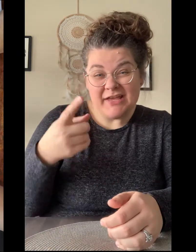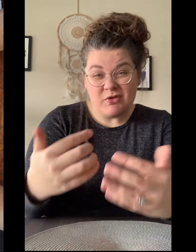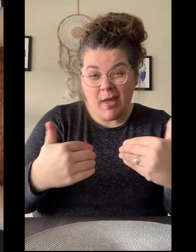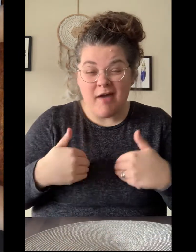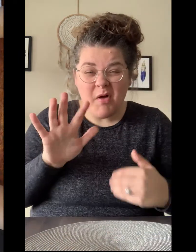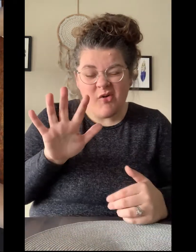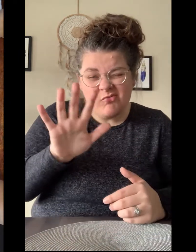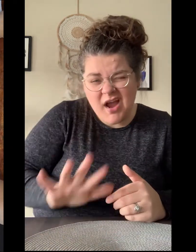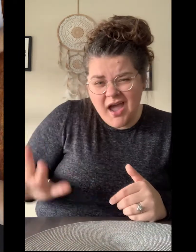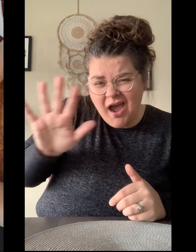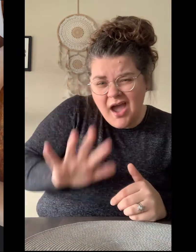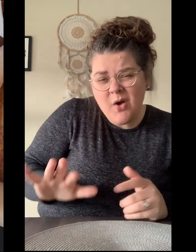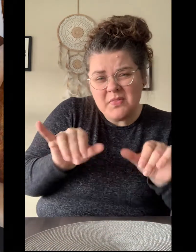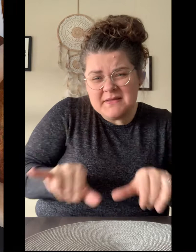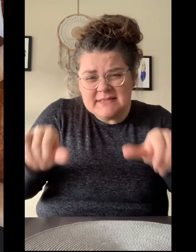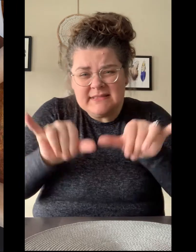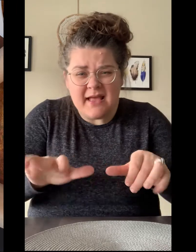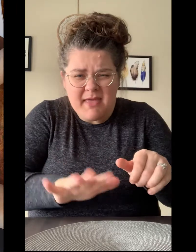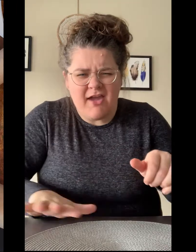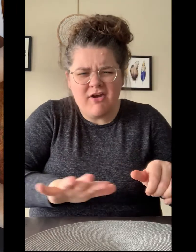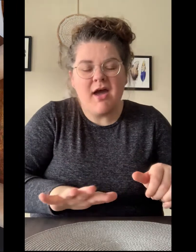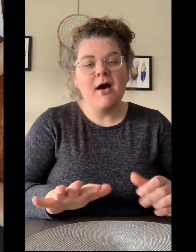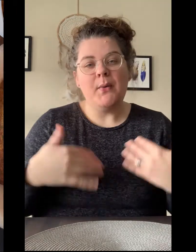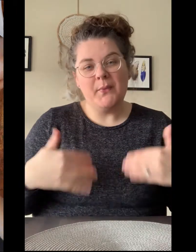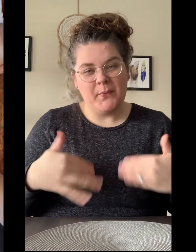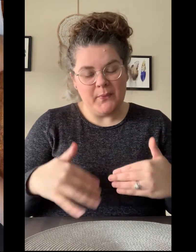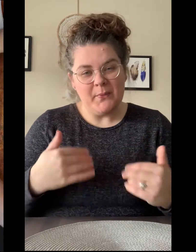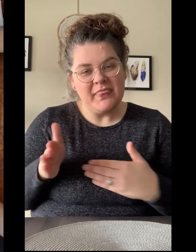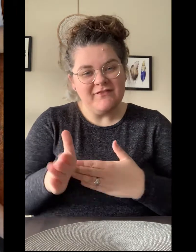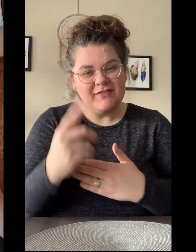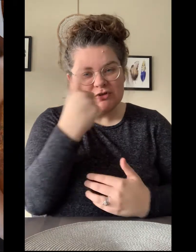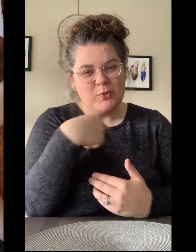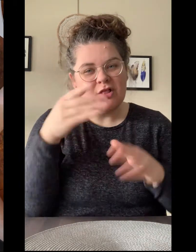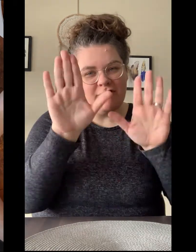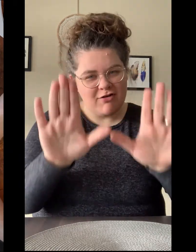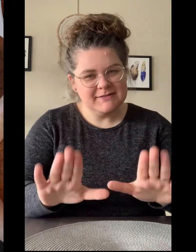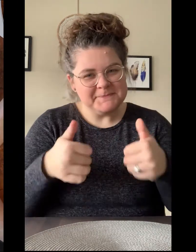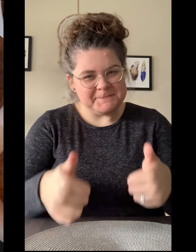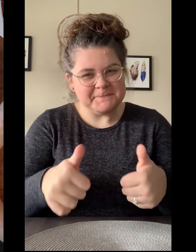around the same area, this little guy will come out looking perfect.